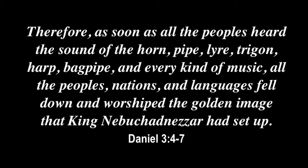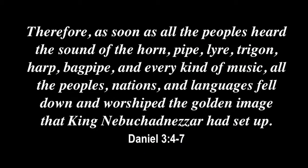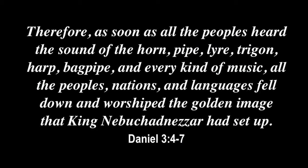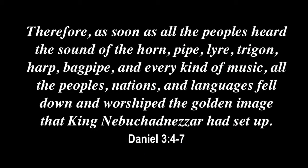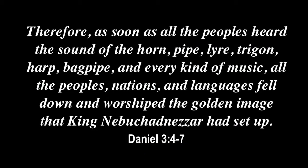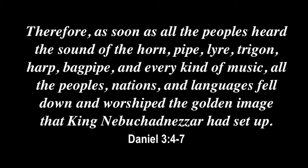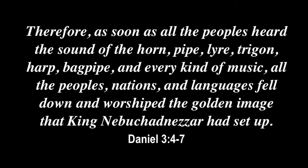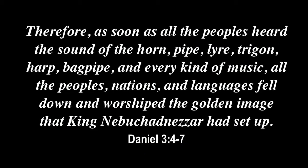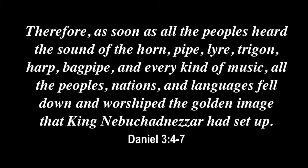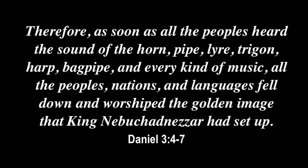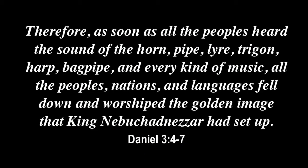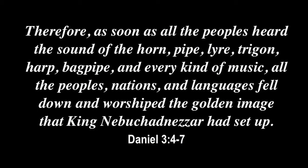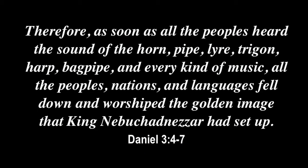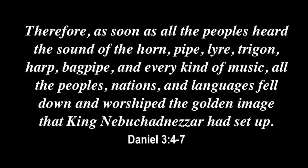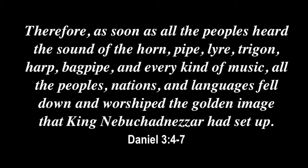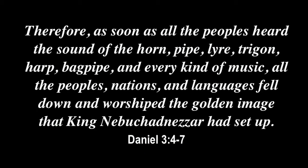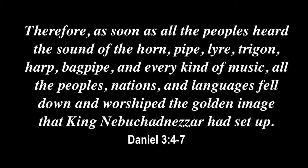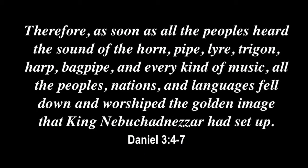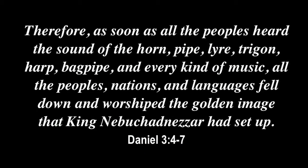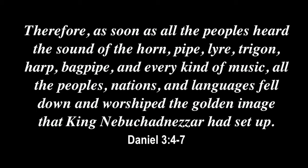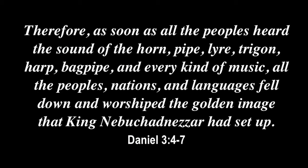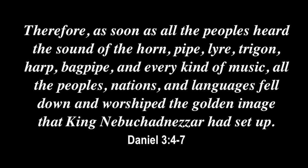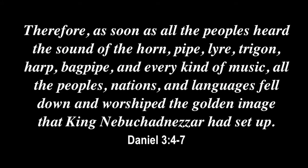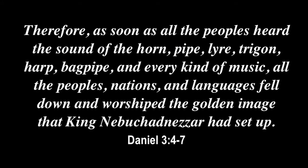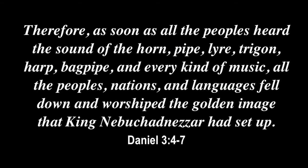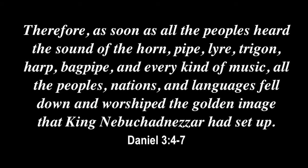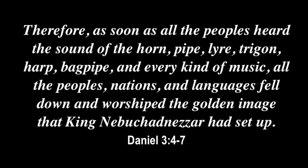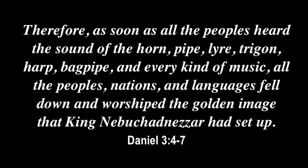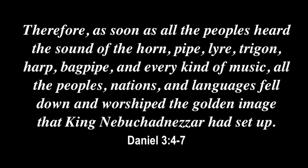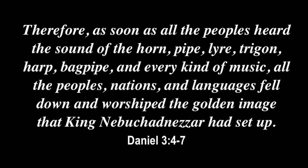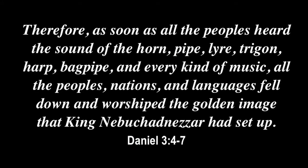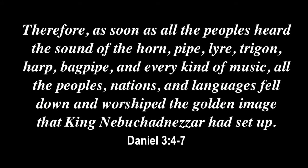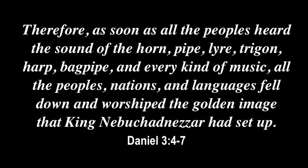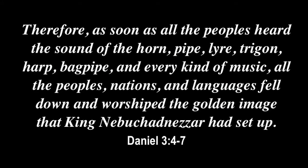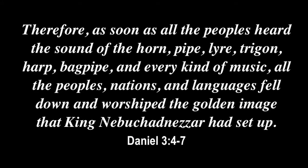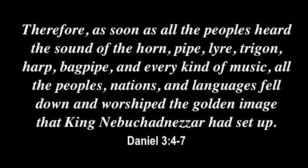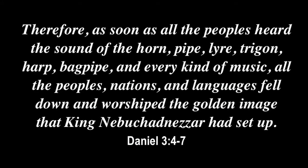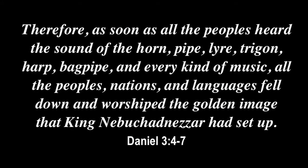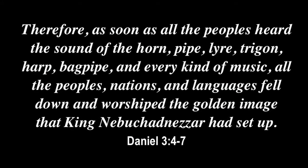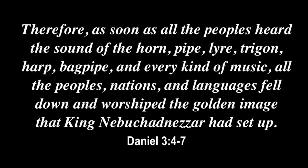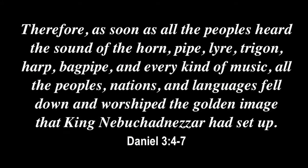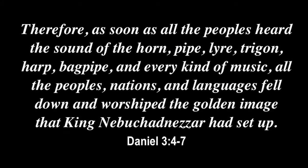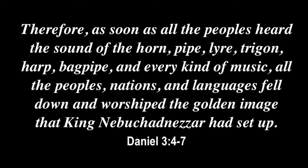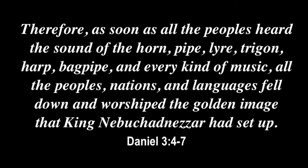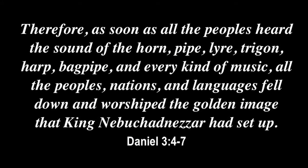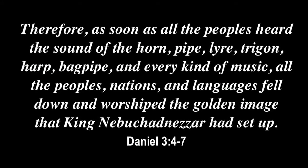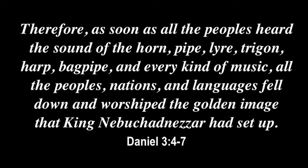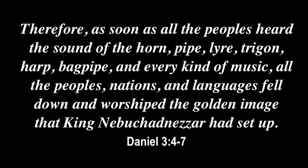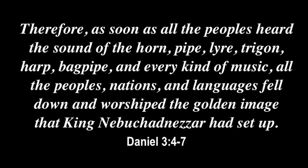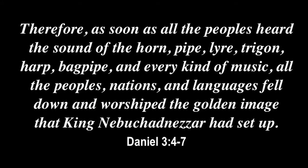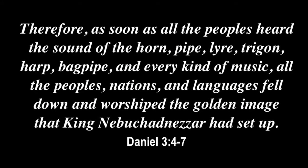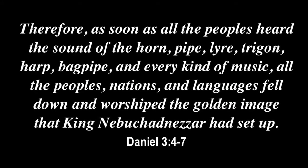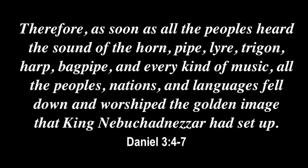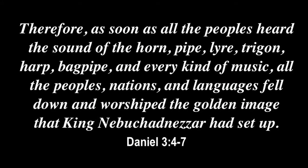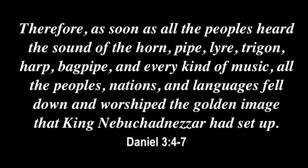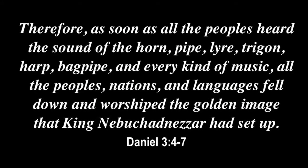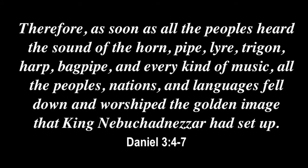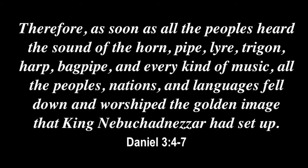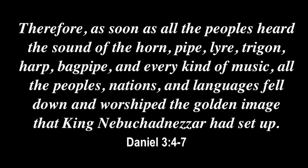Therefore, as soon as all the peoples heard the sound of the horn, pipe, lyre, trigon, harp, bagpipe, and every kind of music, all the peoples, nations,